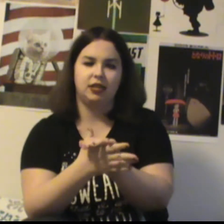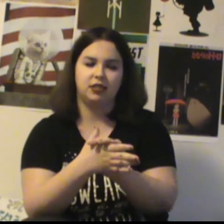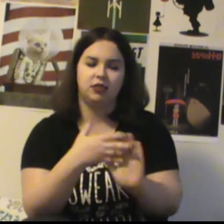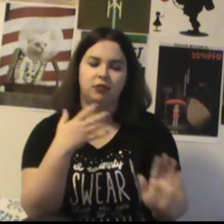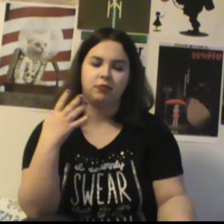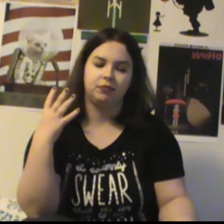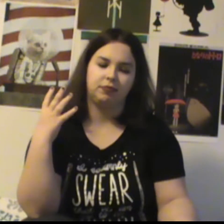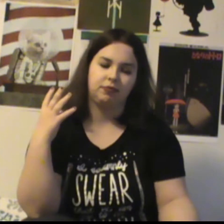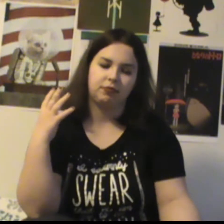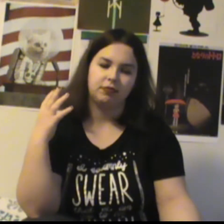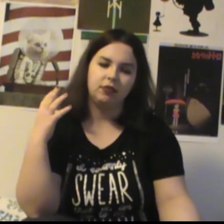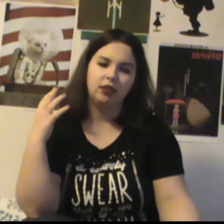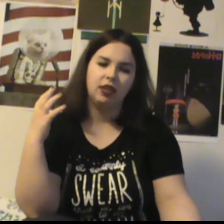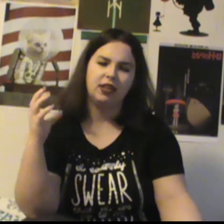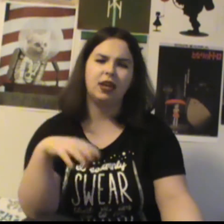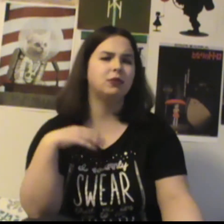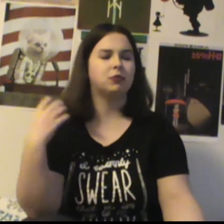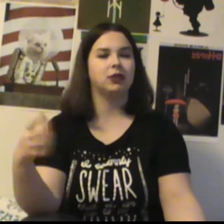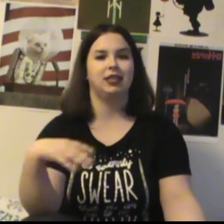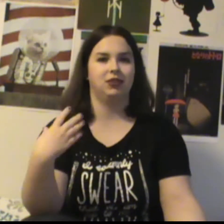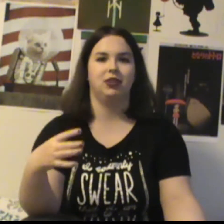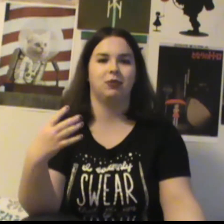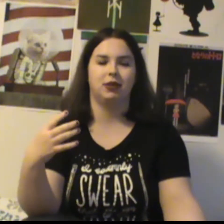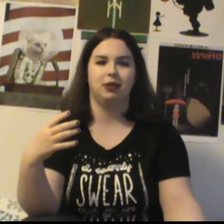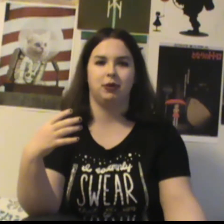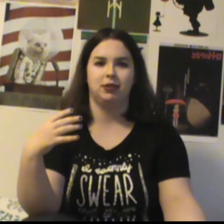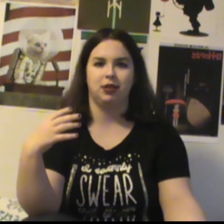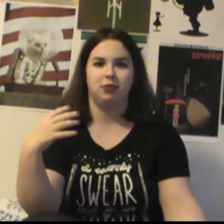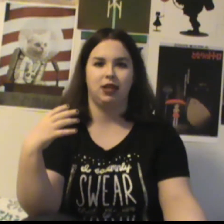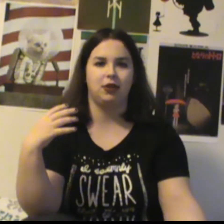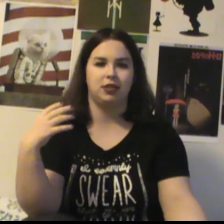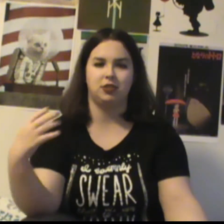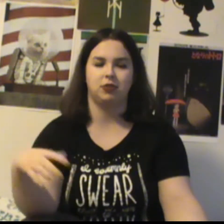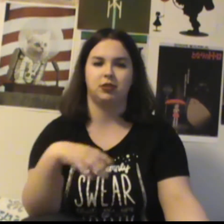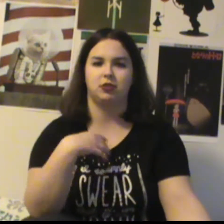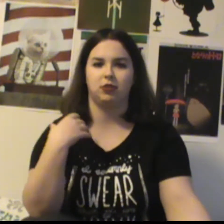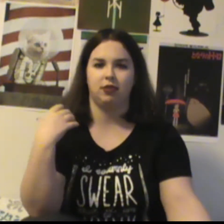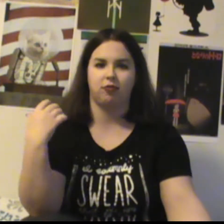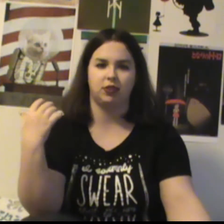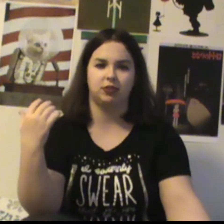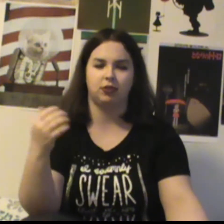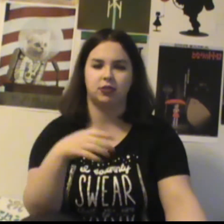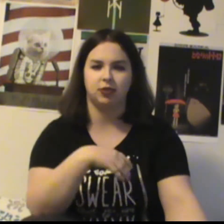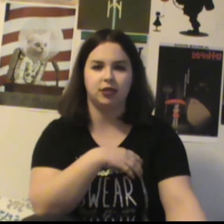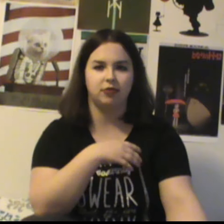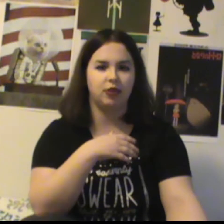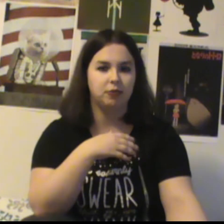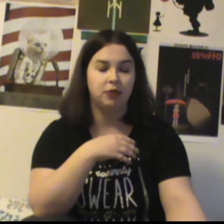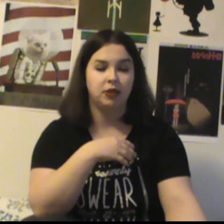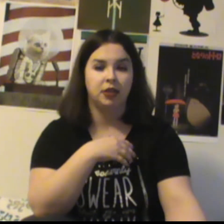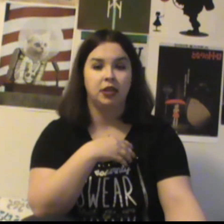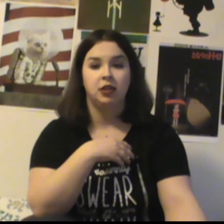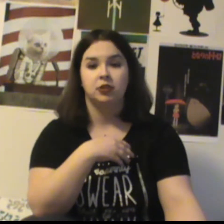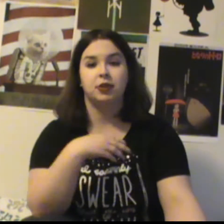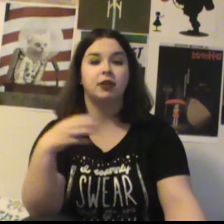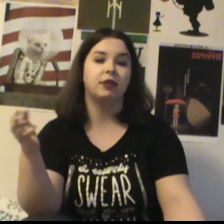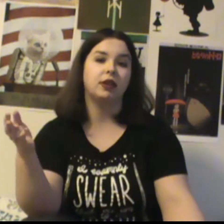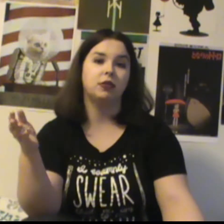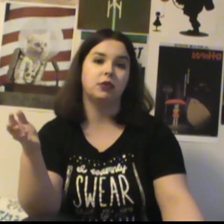And that was really interesting and really well done with how they chose to show that first sort of stretch of them trying to figure out who the